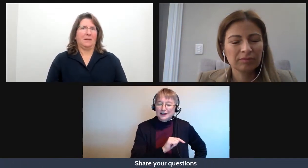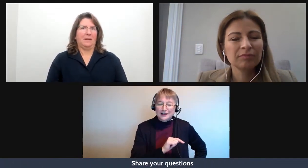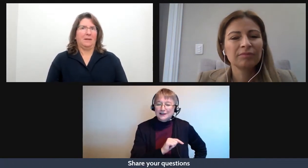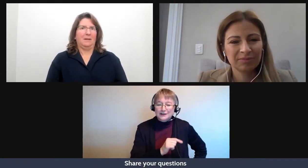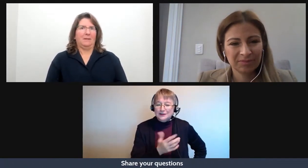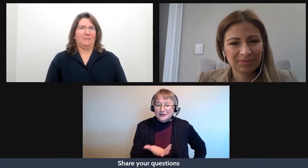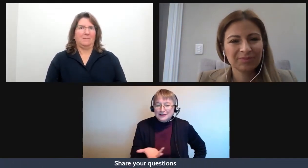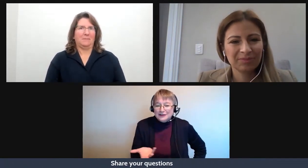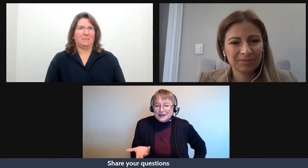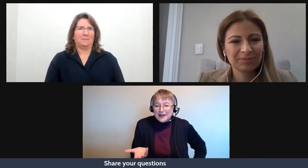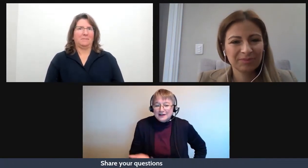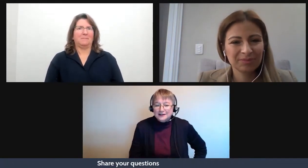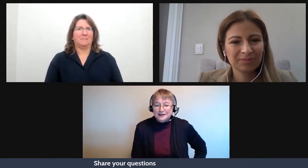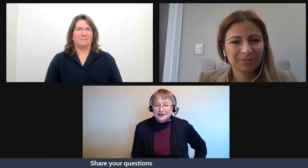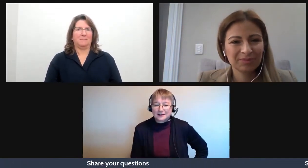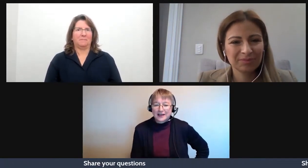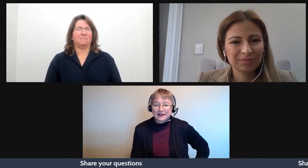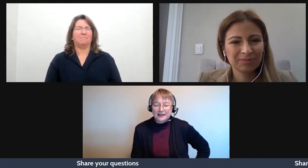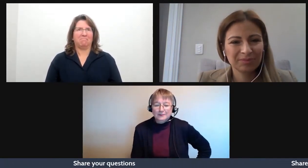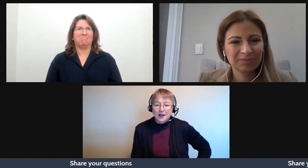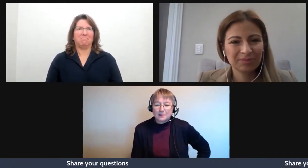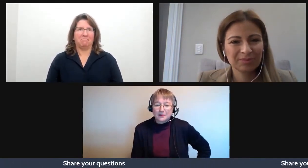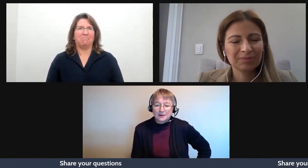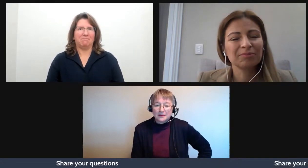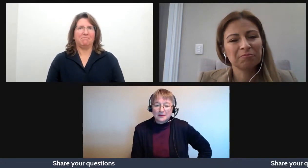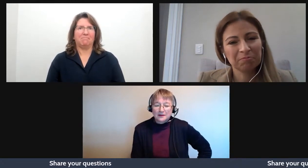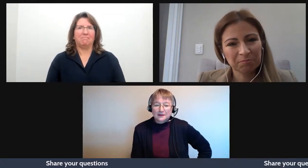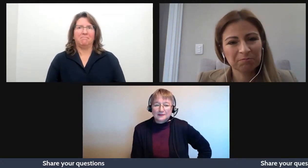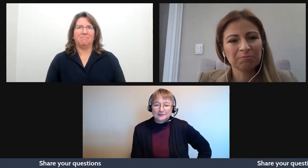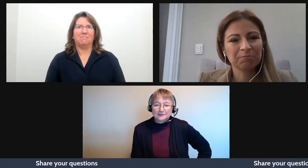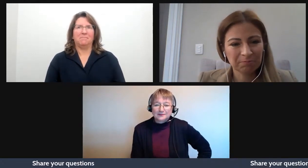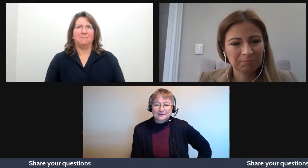education, then the students just can't keep up.